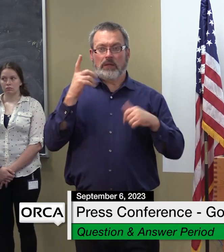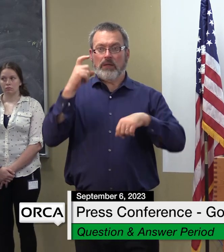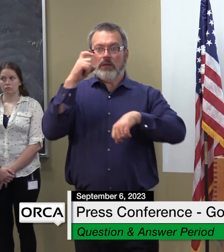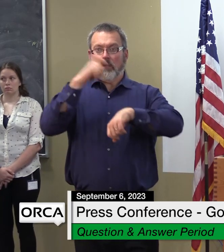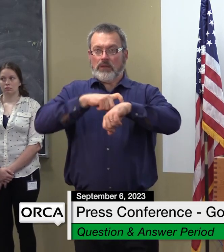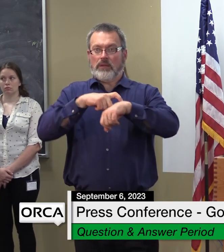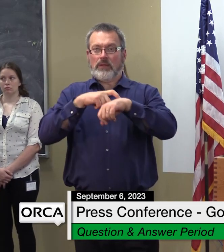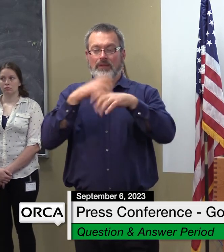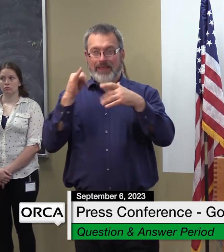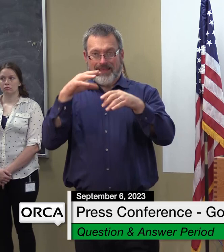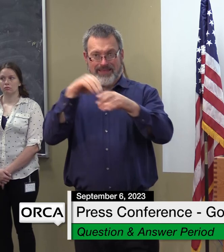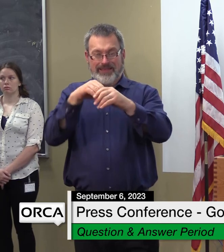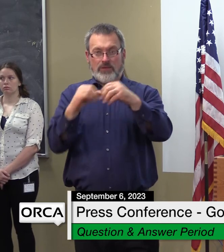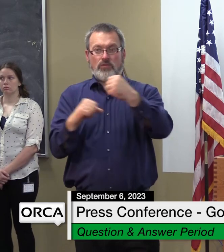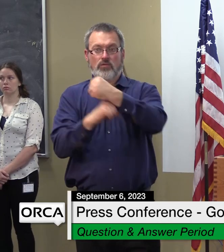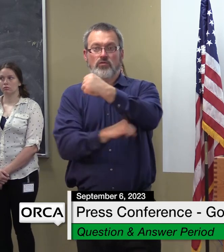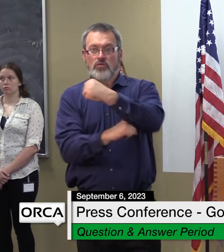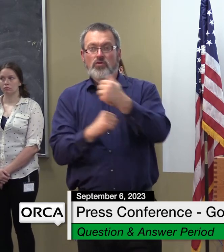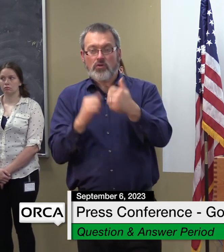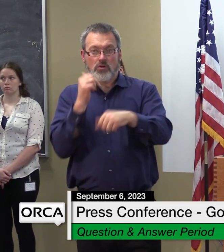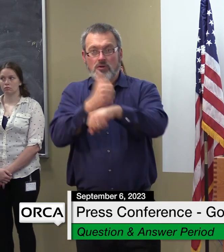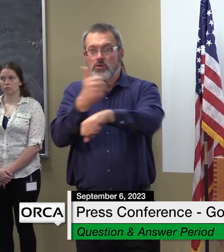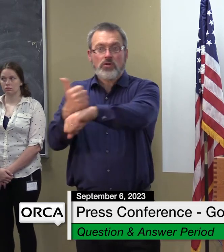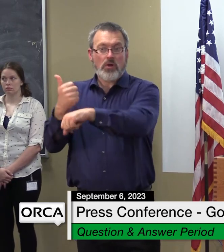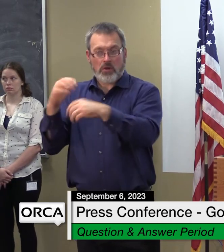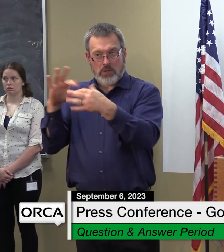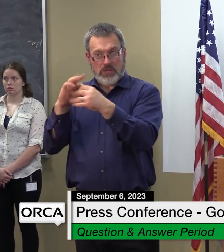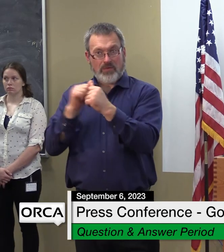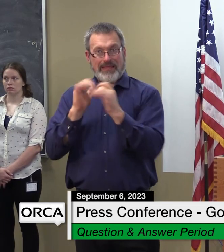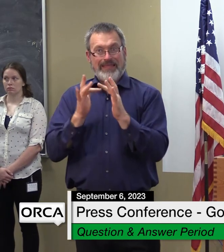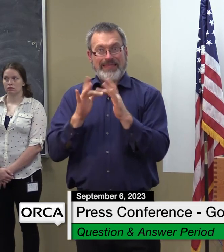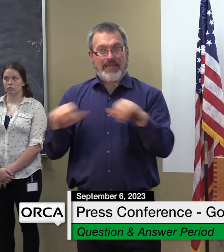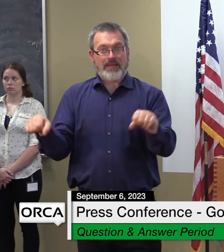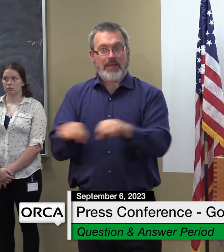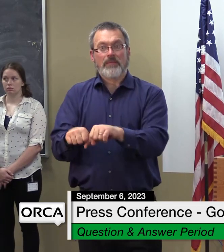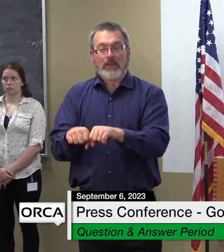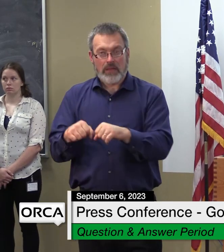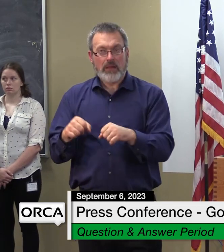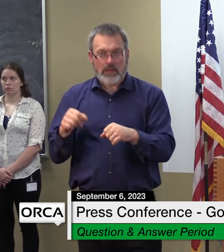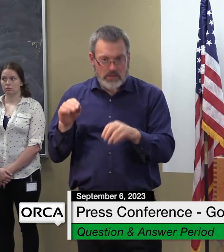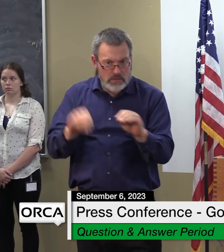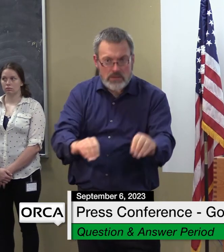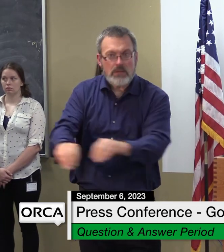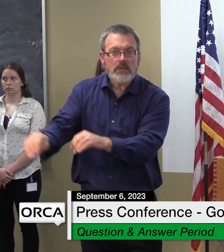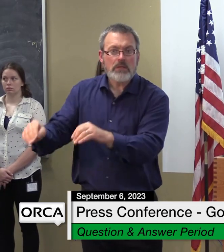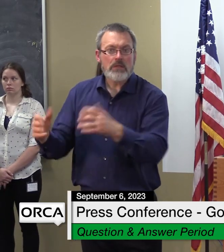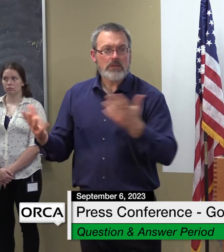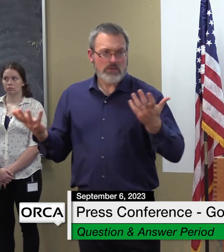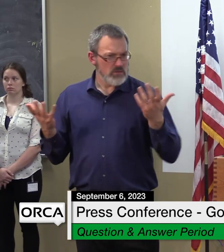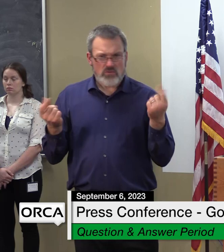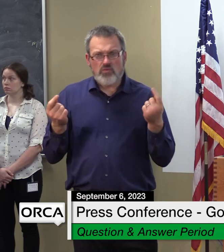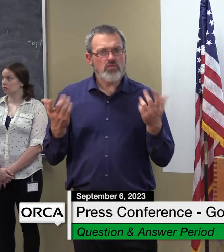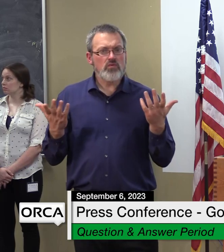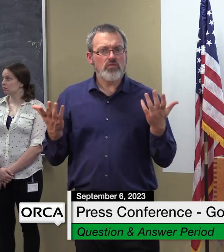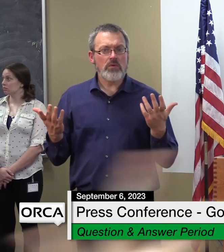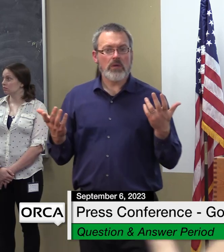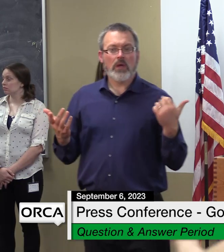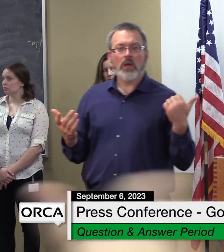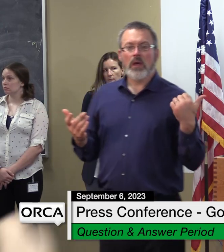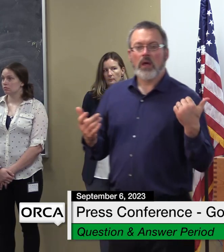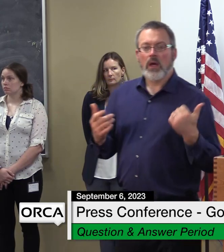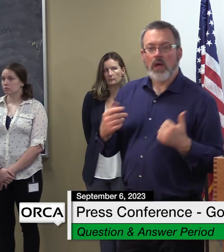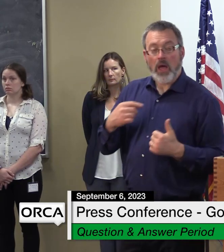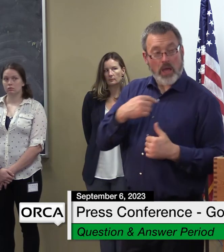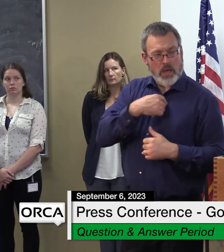becomes possible for the broadband build-out? Yeah, a couple things. You know, it wasn't rob Peter to pay Paul. It